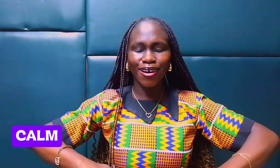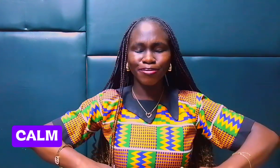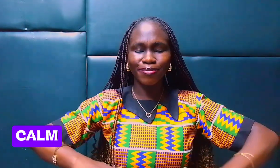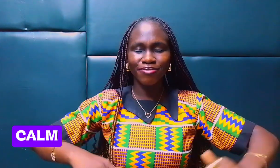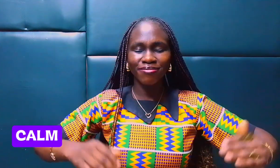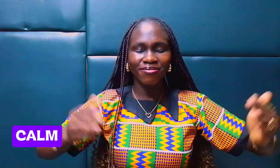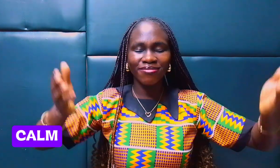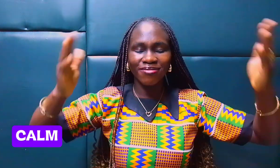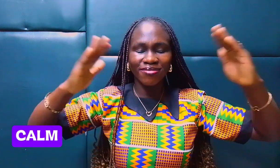calm,